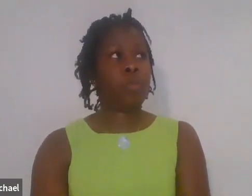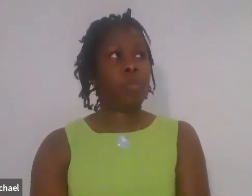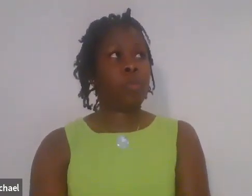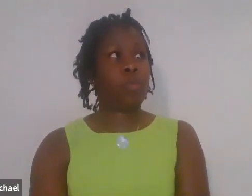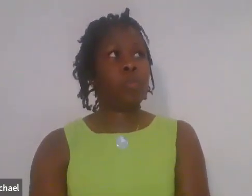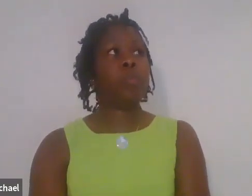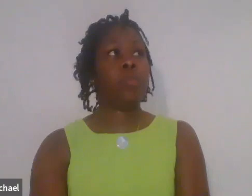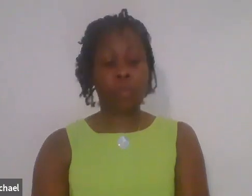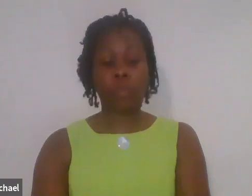work.